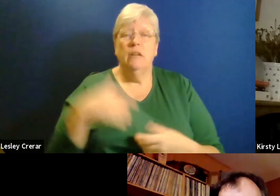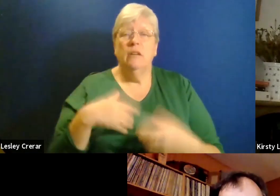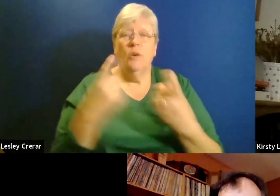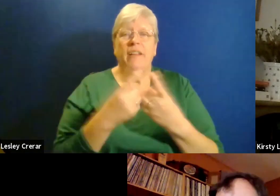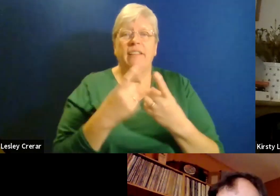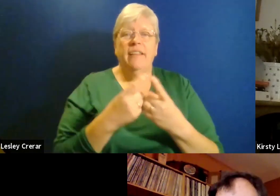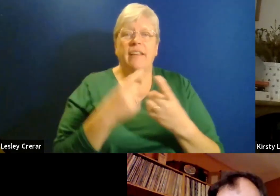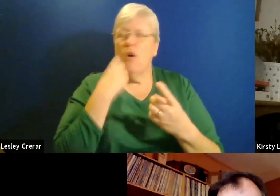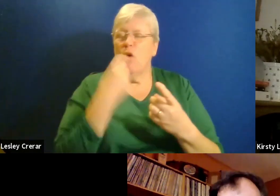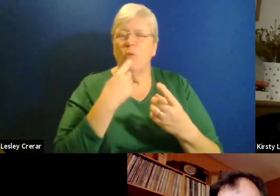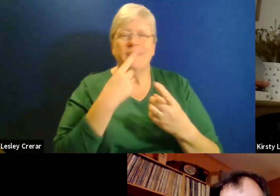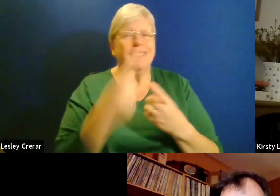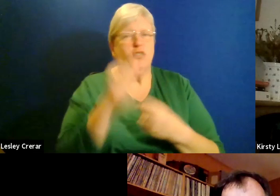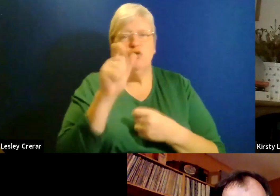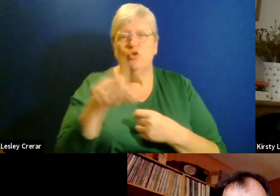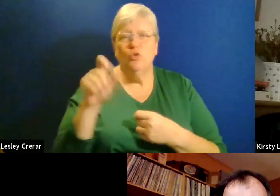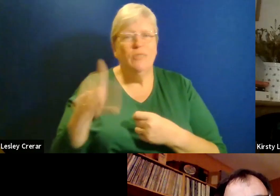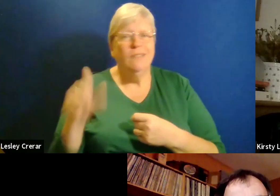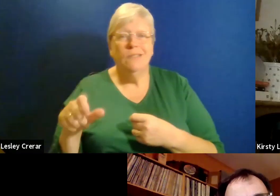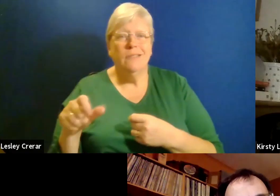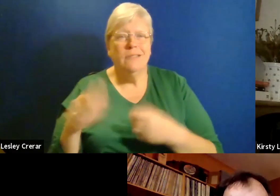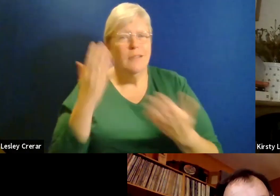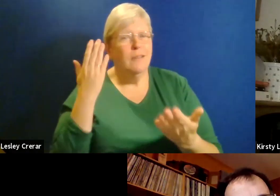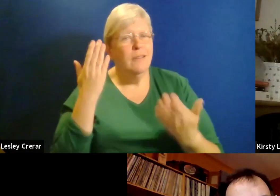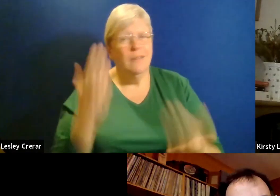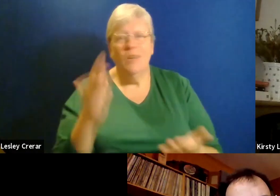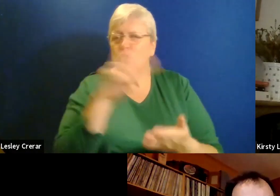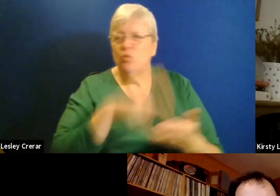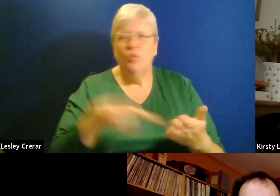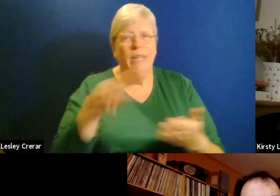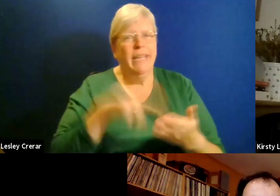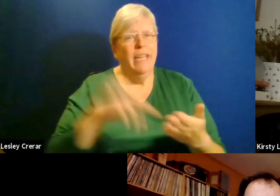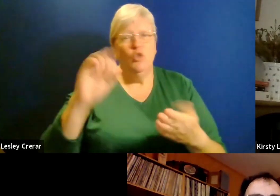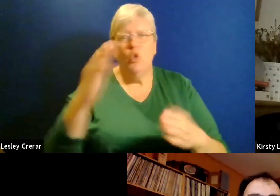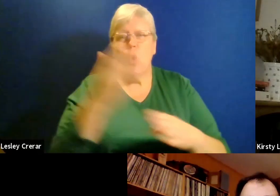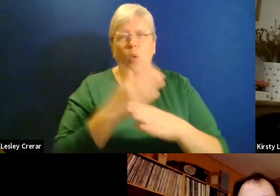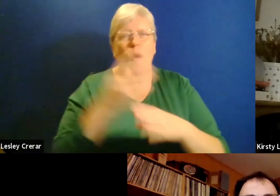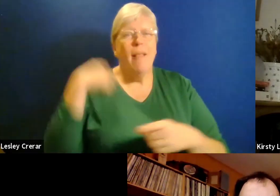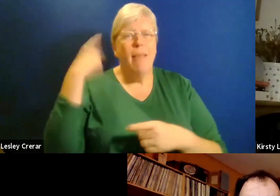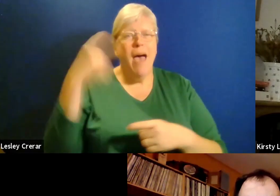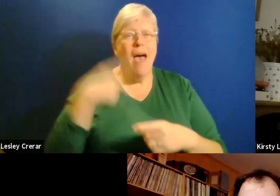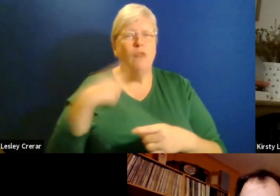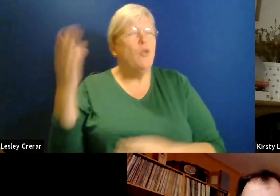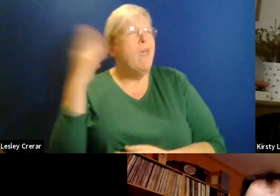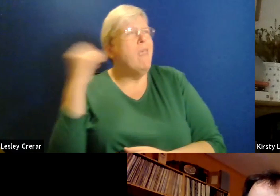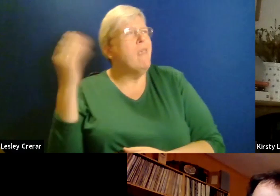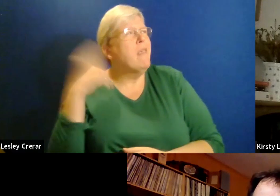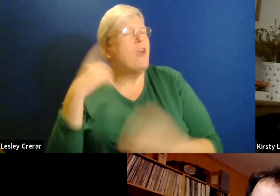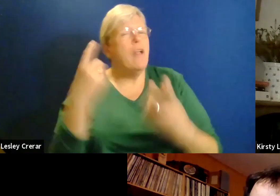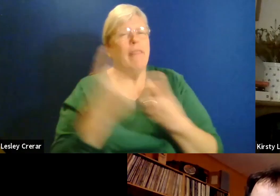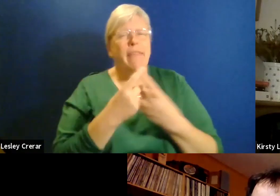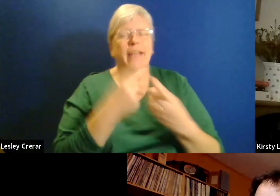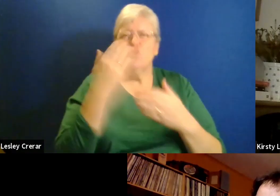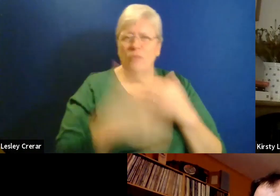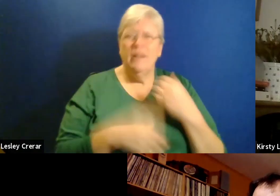saying to students to kind of read their work and aloud, so you can actually, you can hear stuff that you don't see. So absolutely